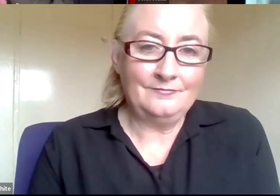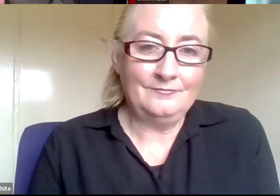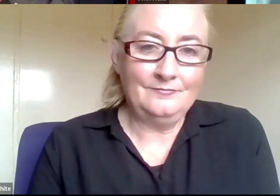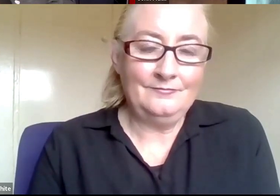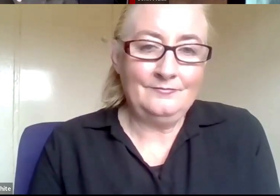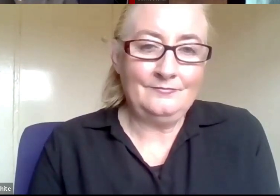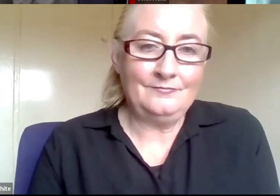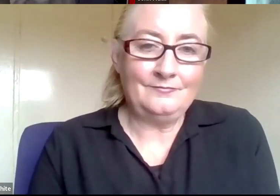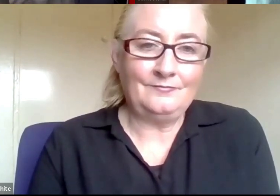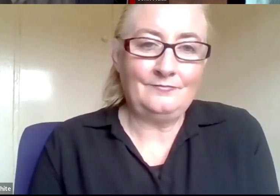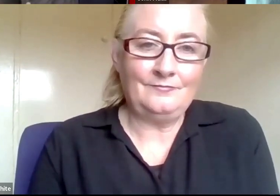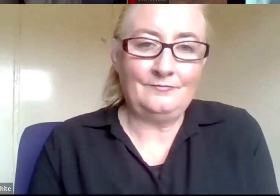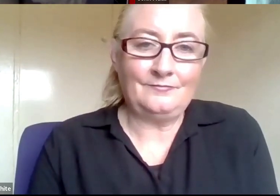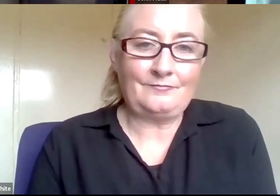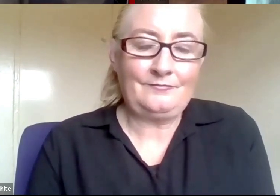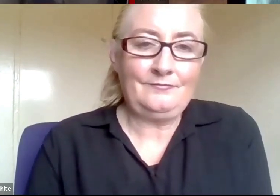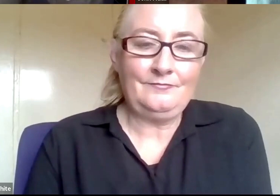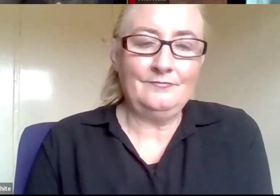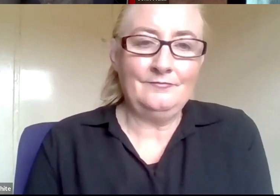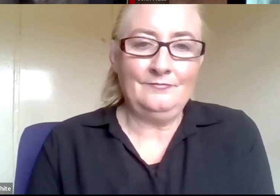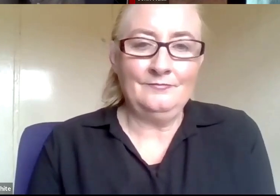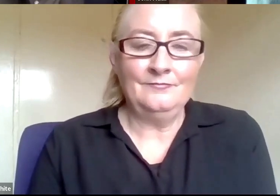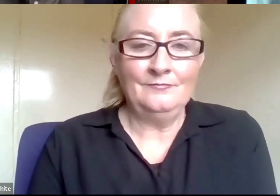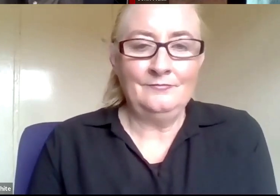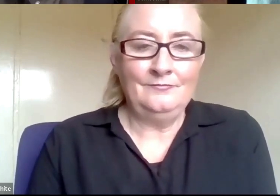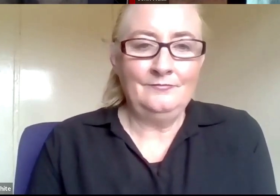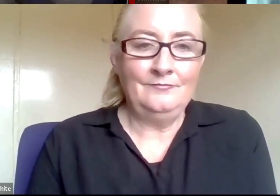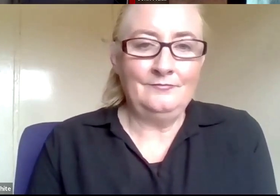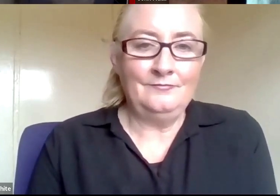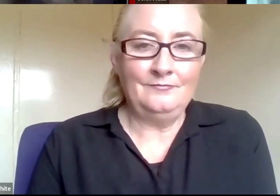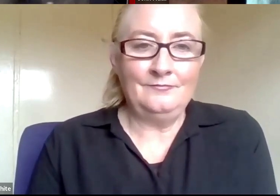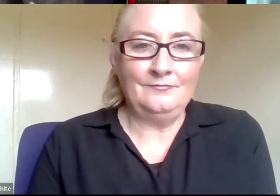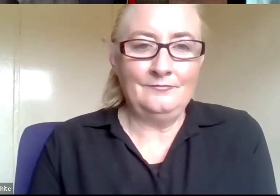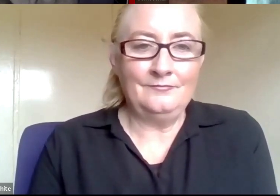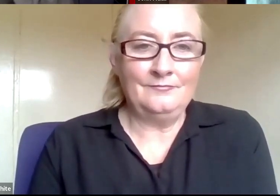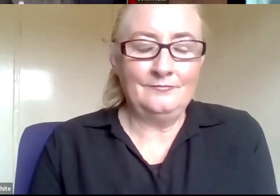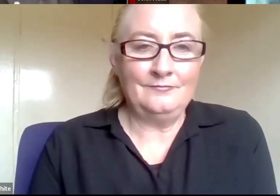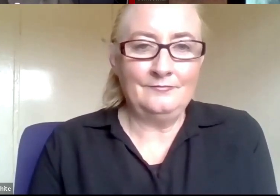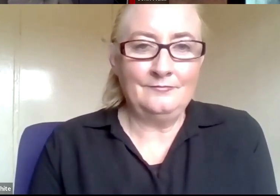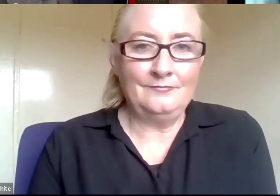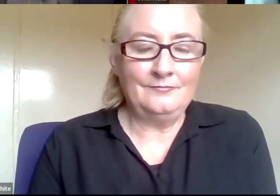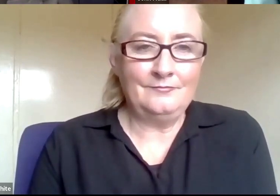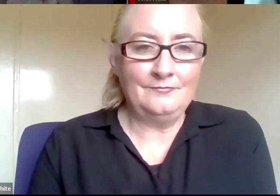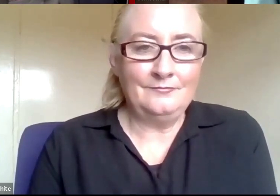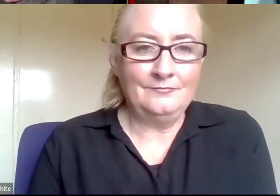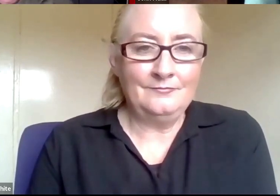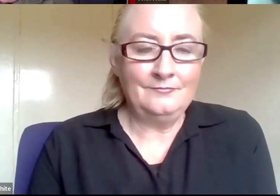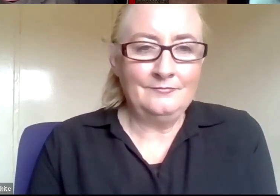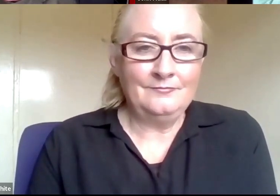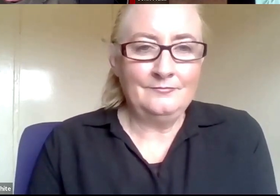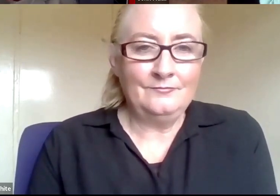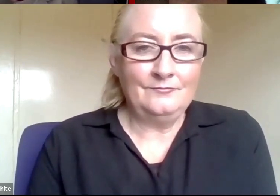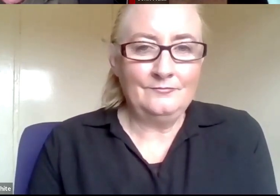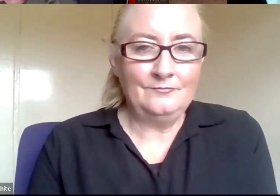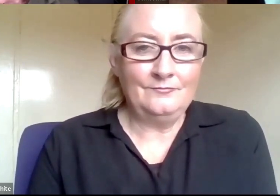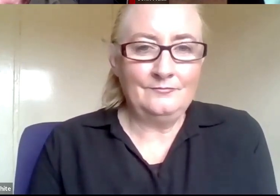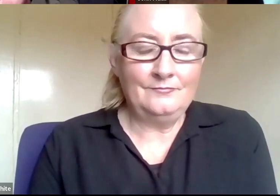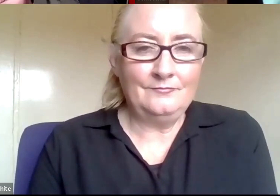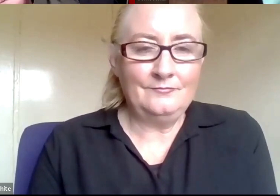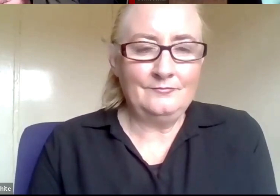level with the UN and other large international